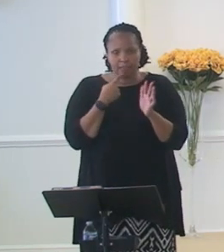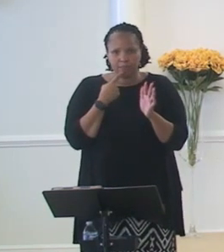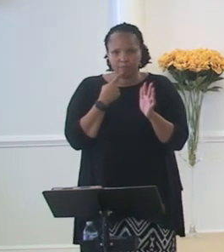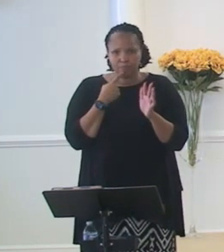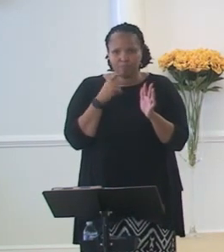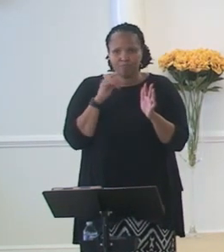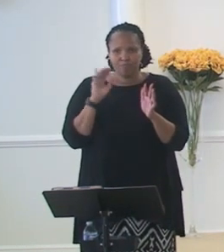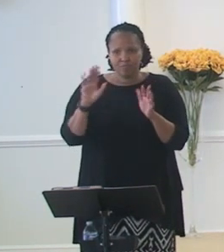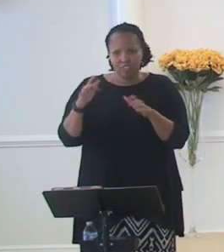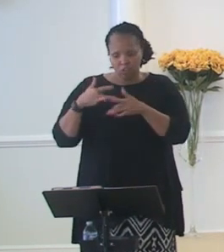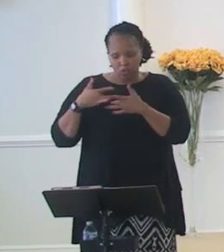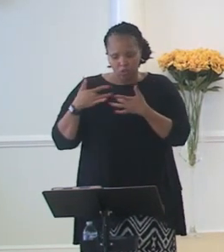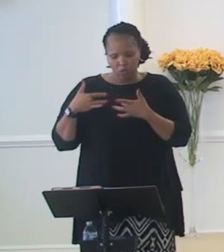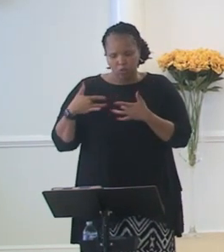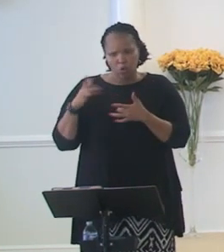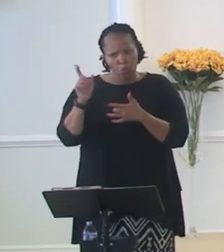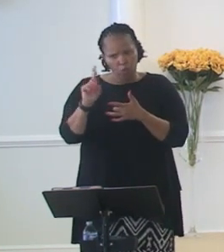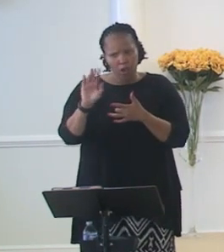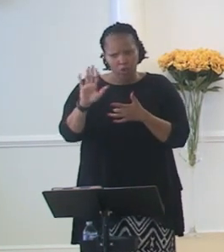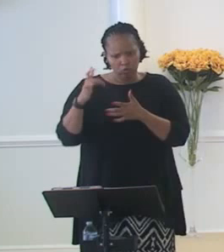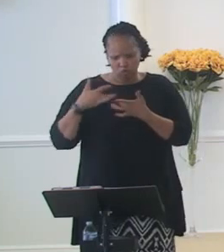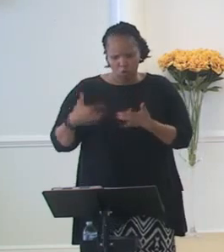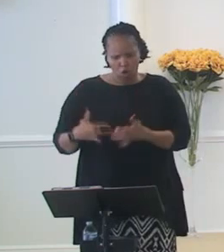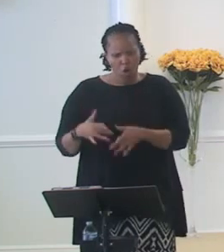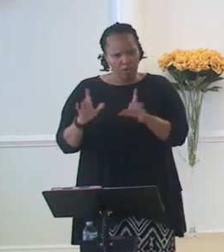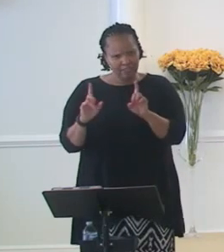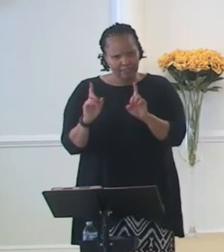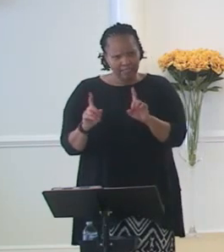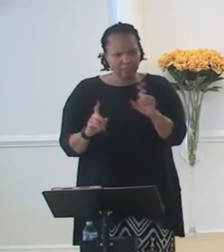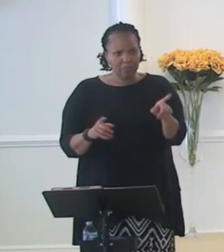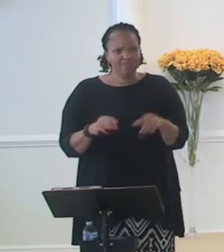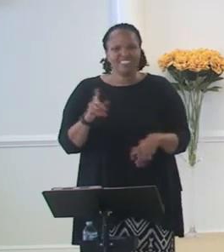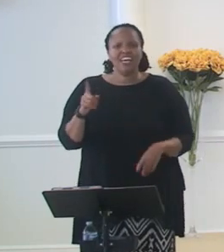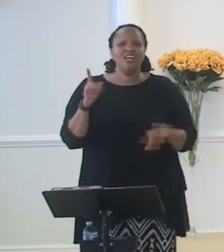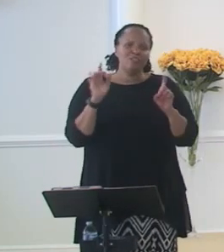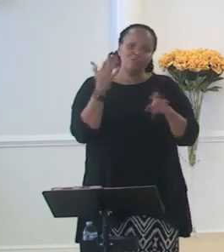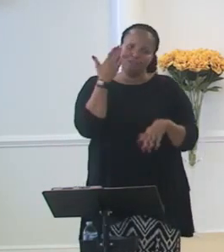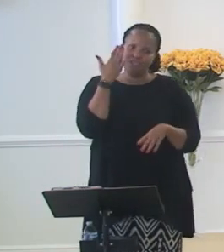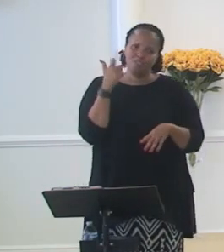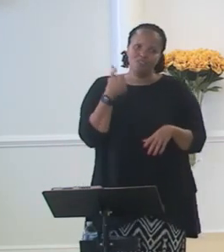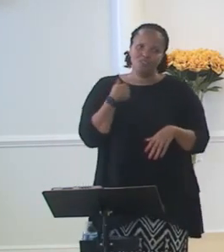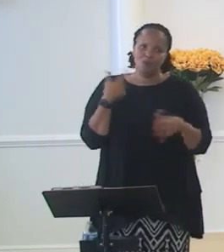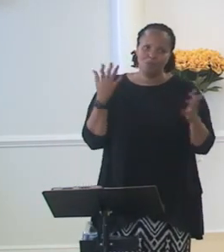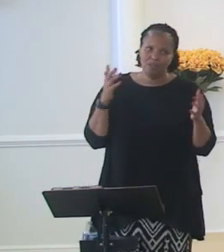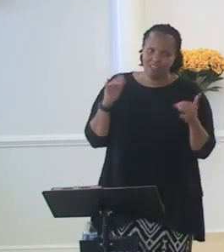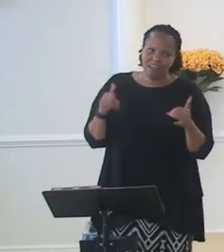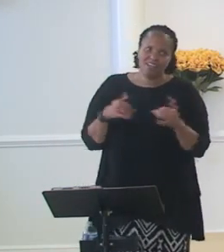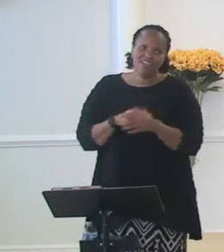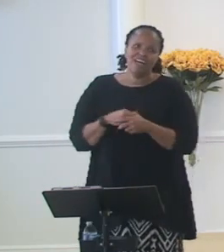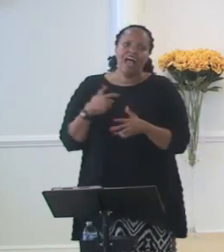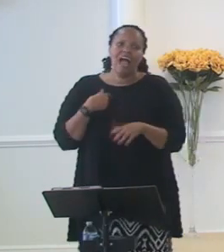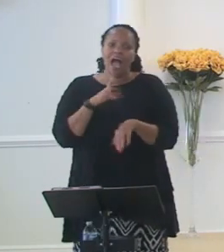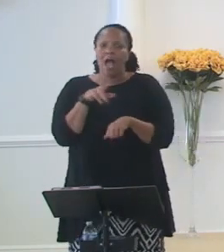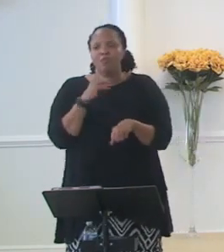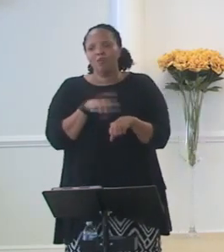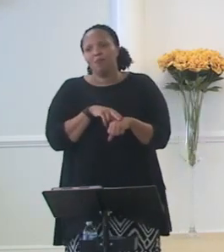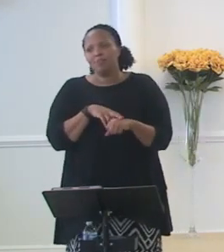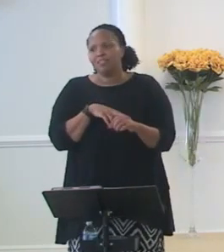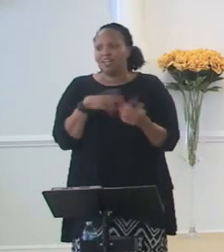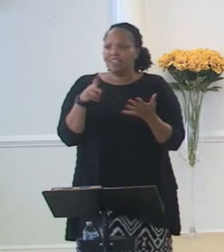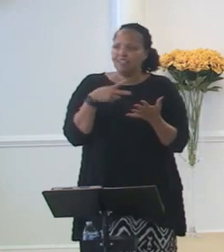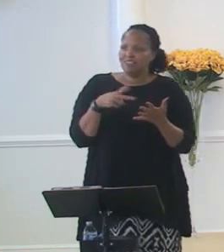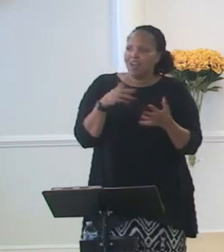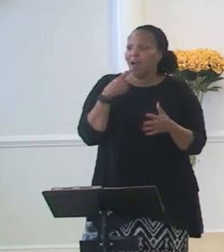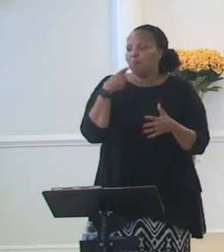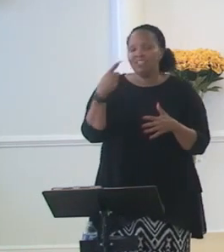where heart needs to be. Y'all stay with me. I mean, you should know me by now. We're not just meeting each other. I'm normally going to dance. I'm going to tell